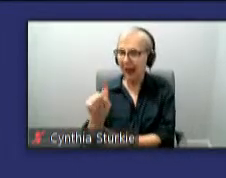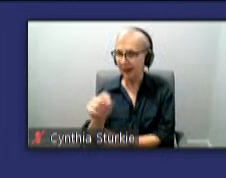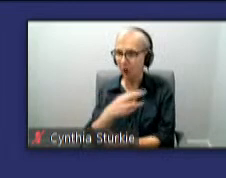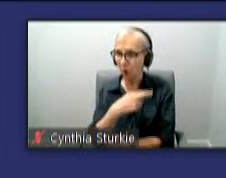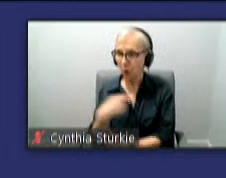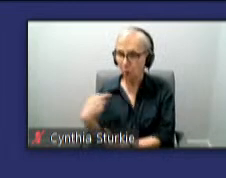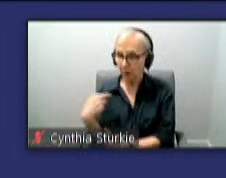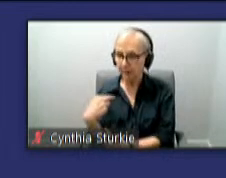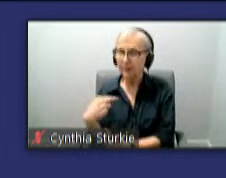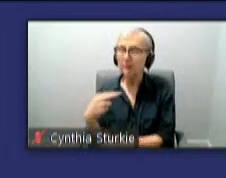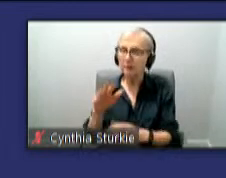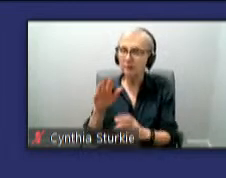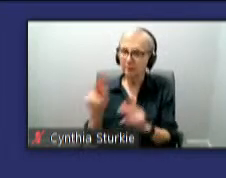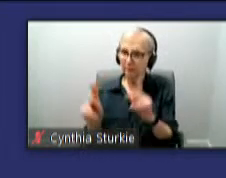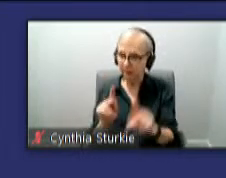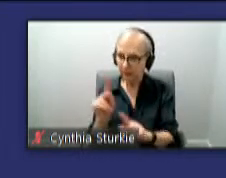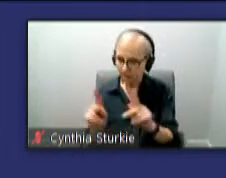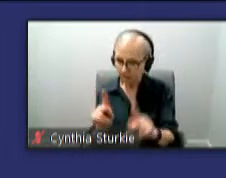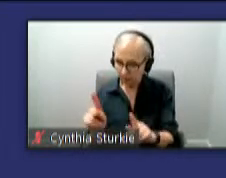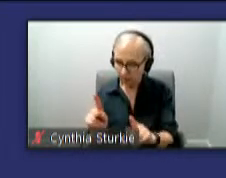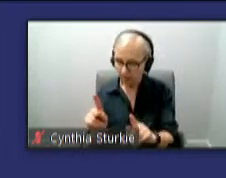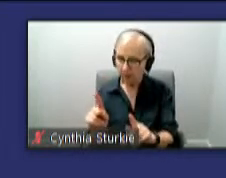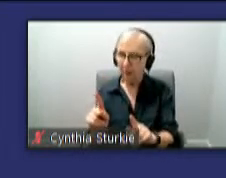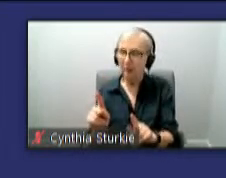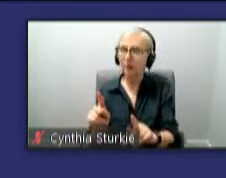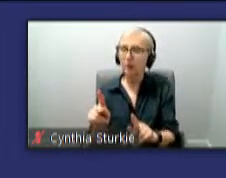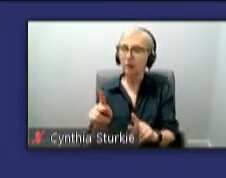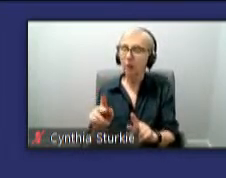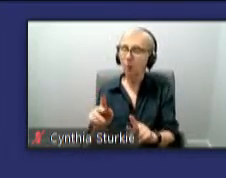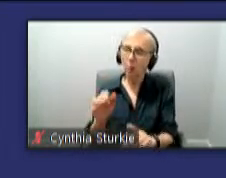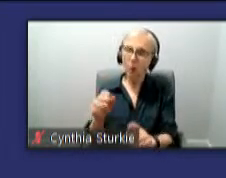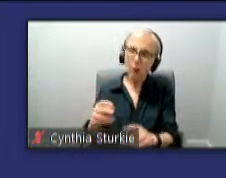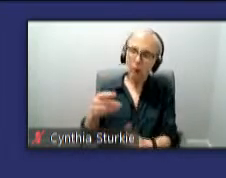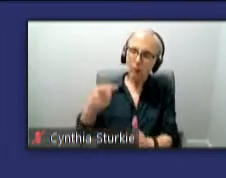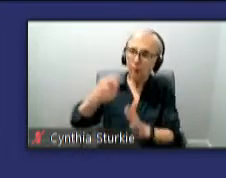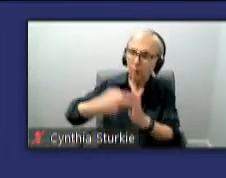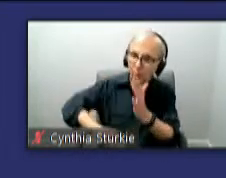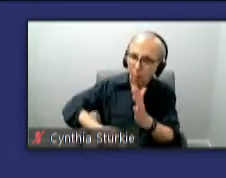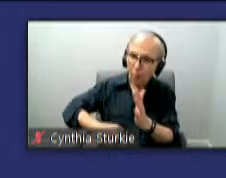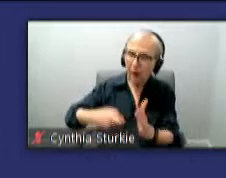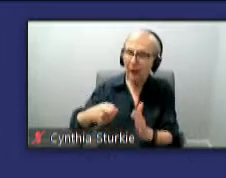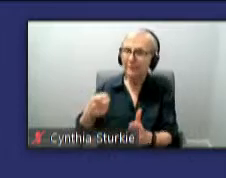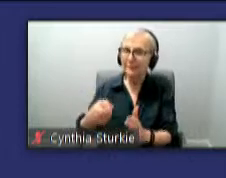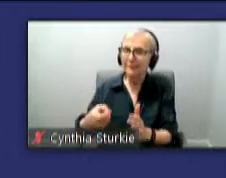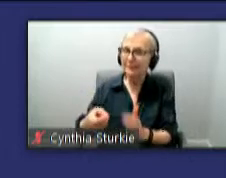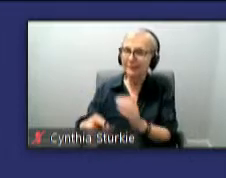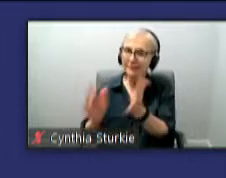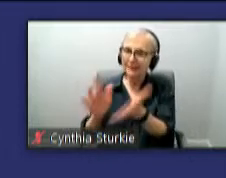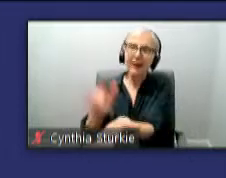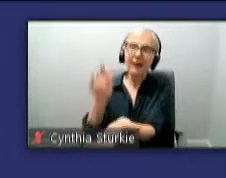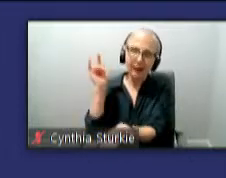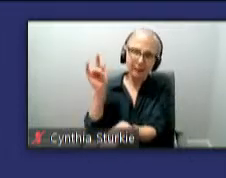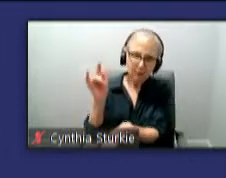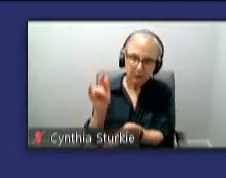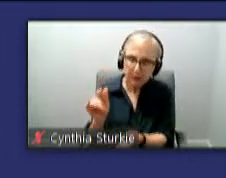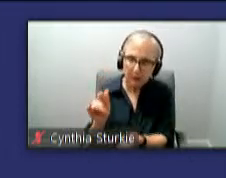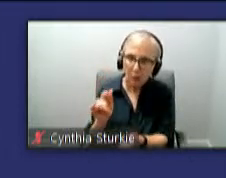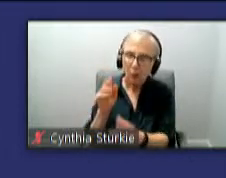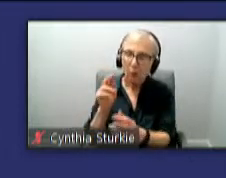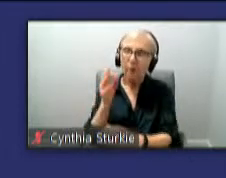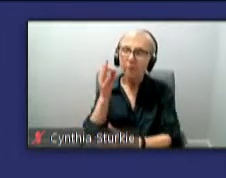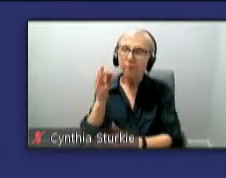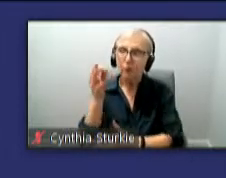at areas where we have seen potential price gouging in staffing contracts. we need to look into the future of long